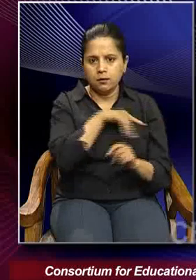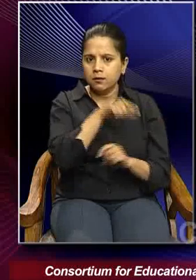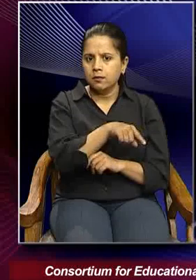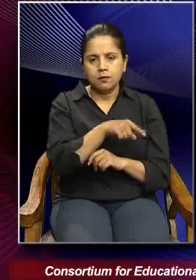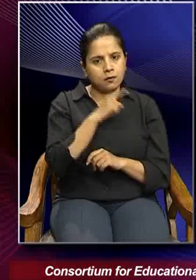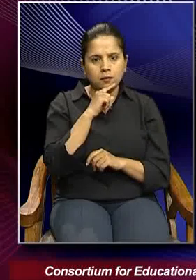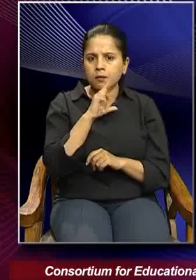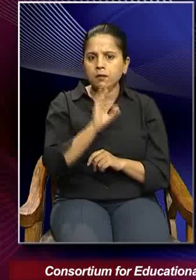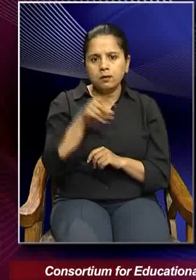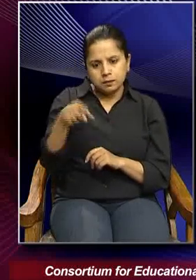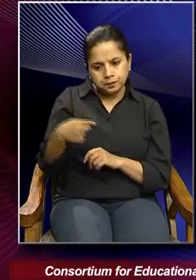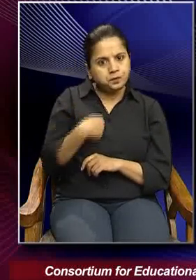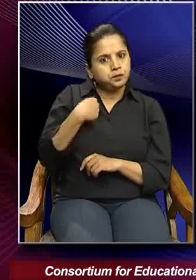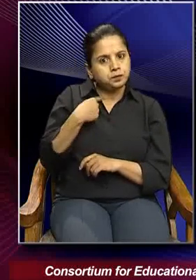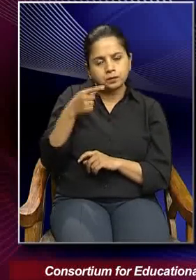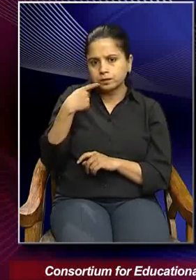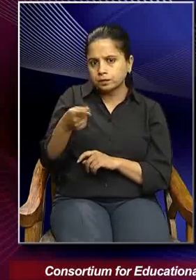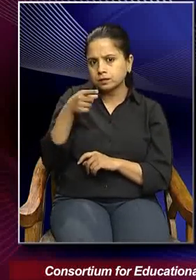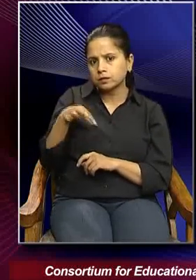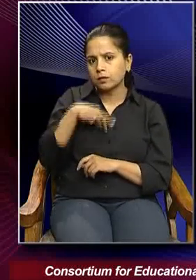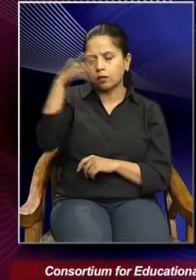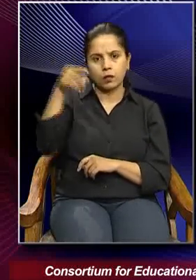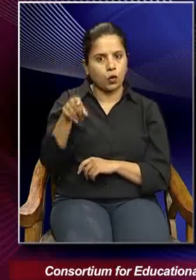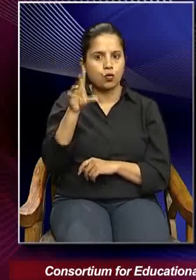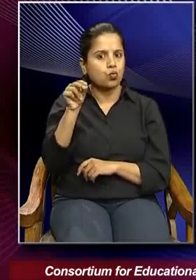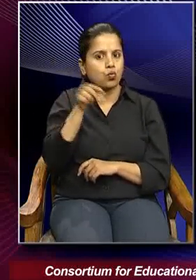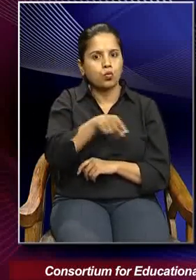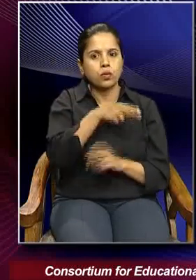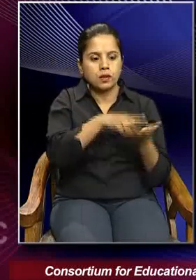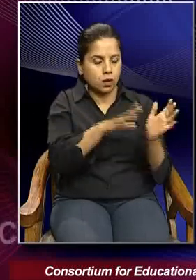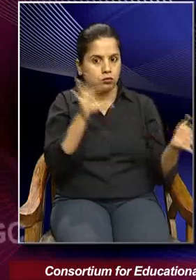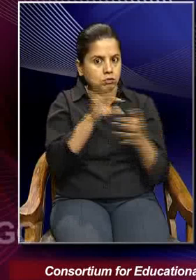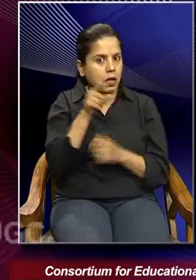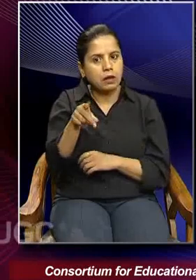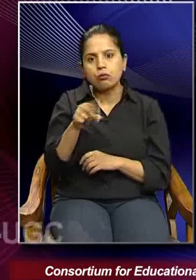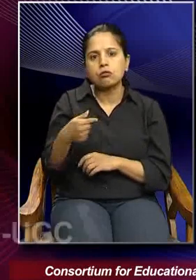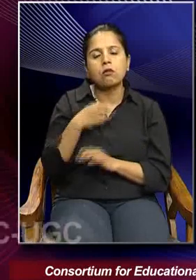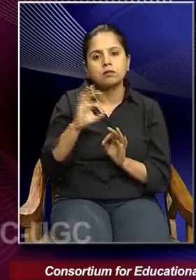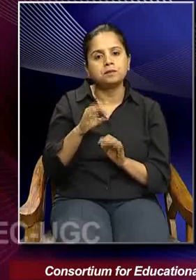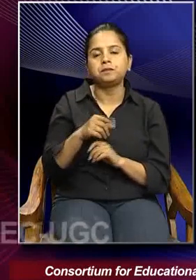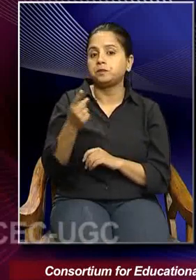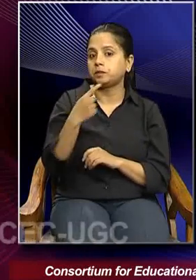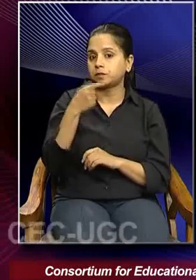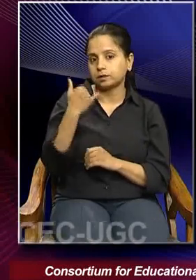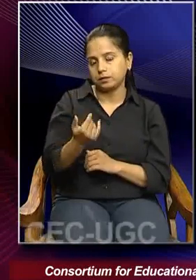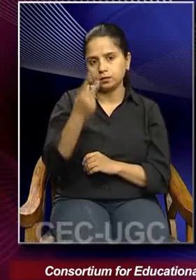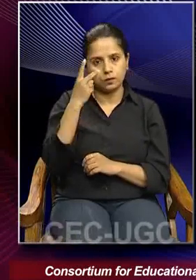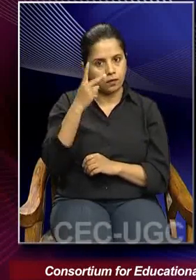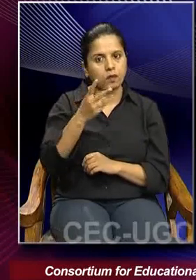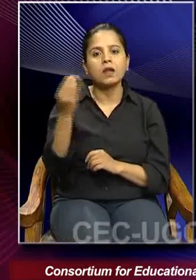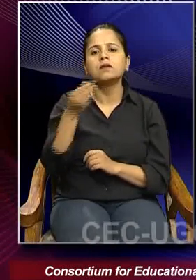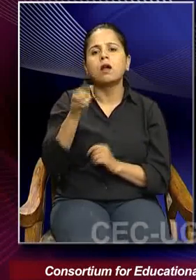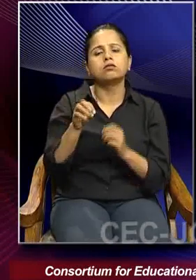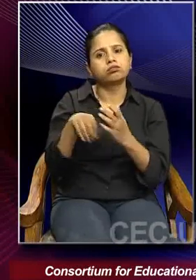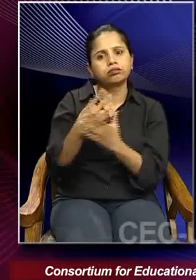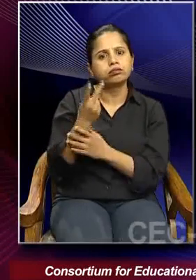actual Purush himself that is coming in contact with the Prakriti. Now let us look at some of the